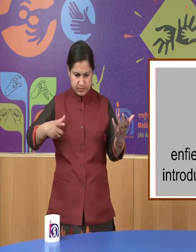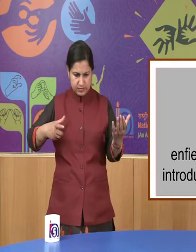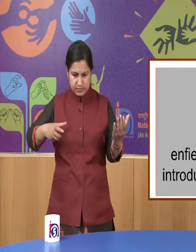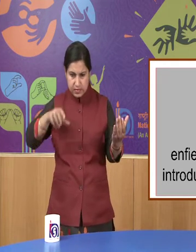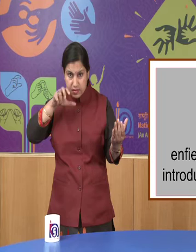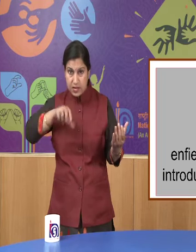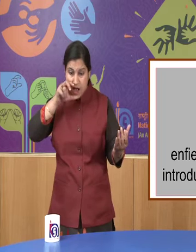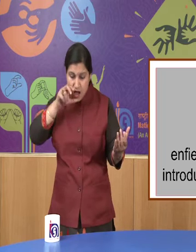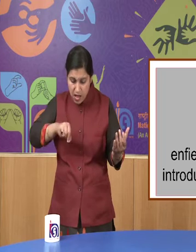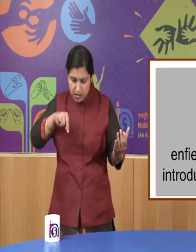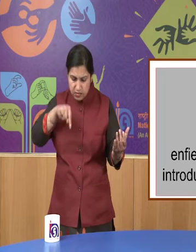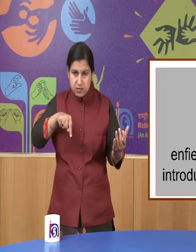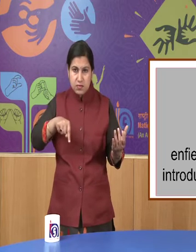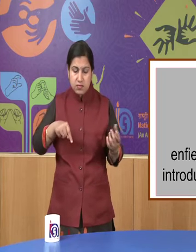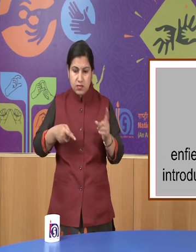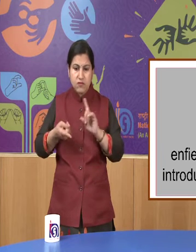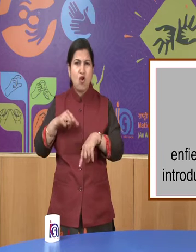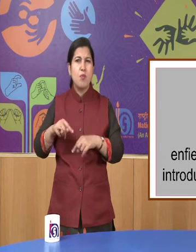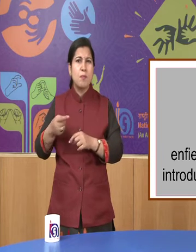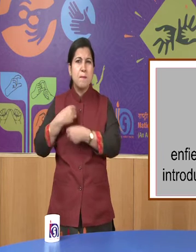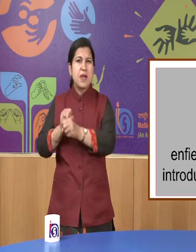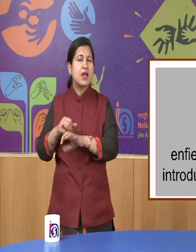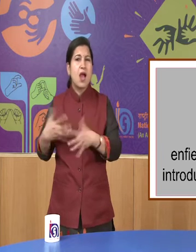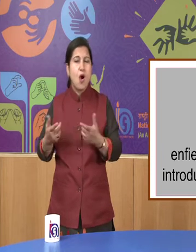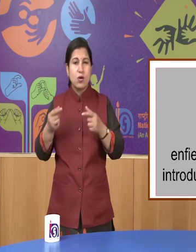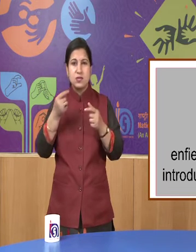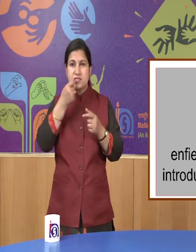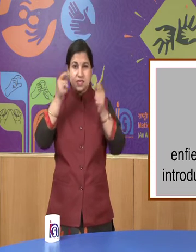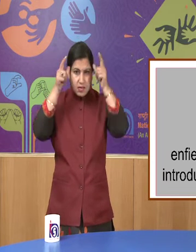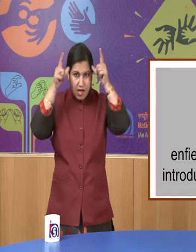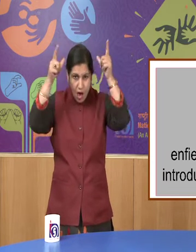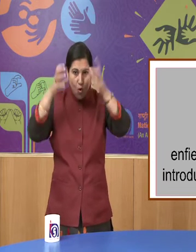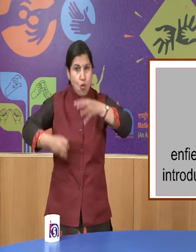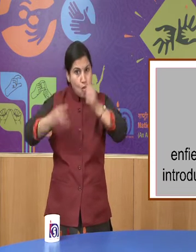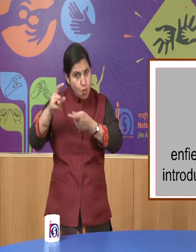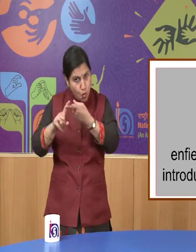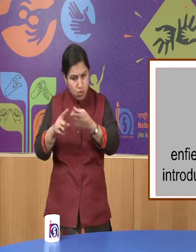was made from parts of cow and pig.